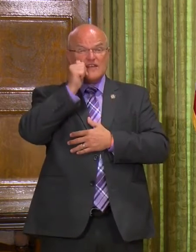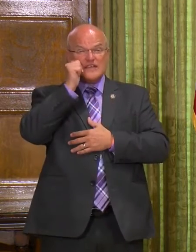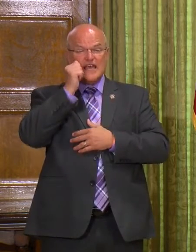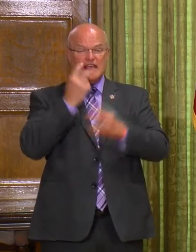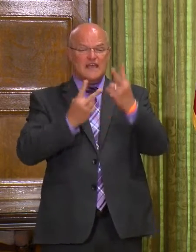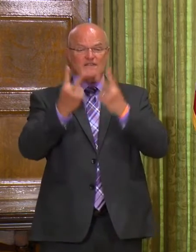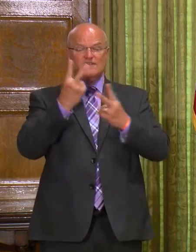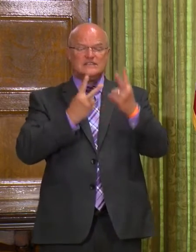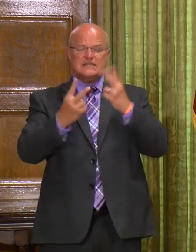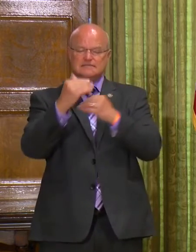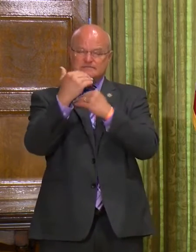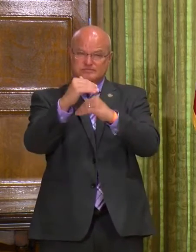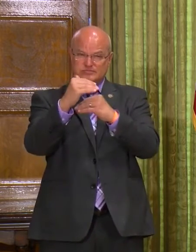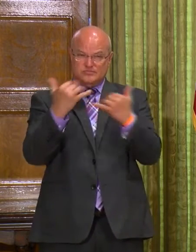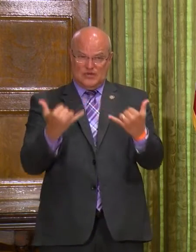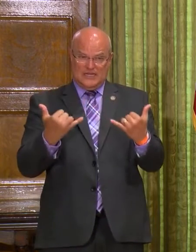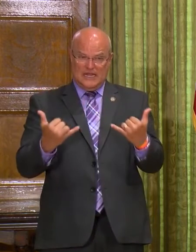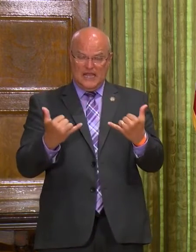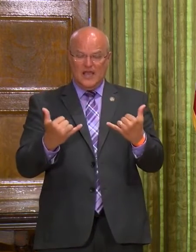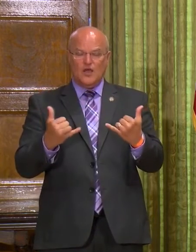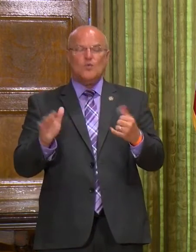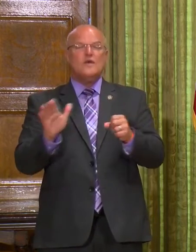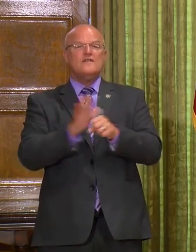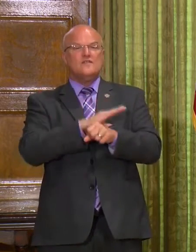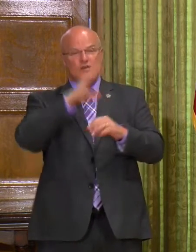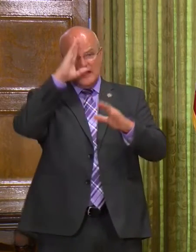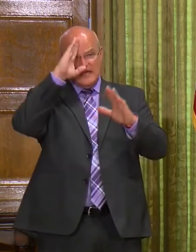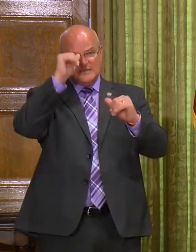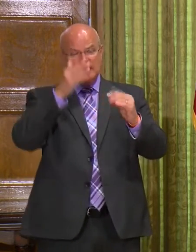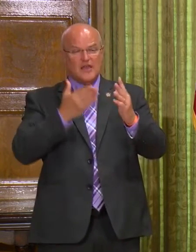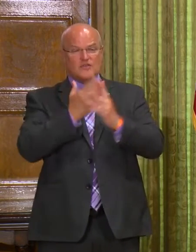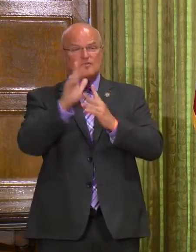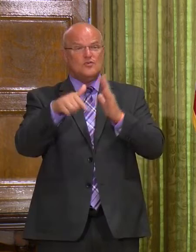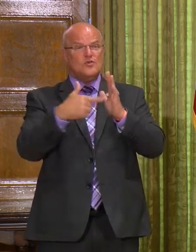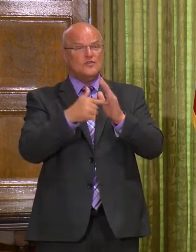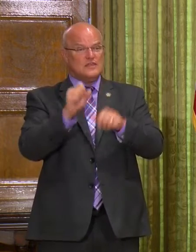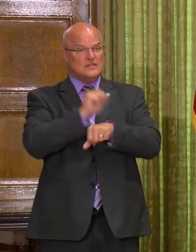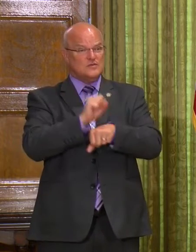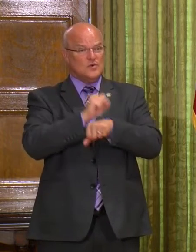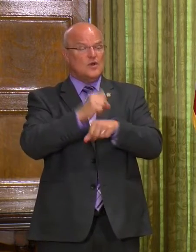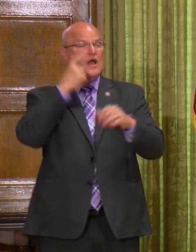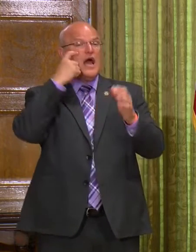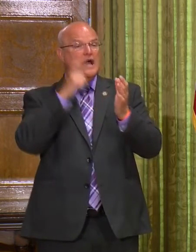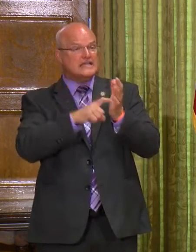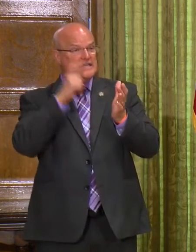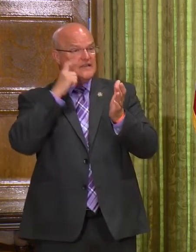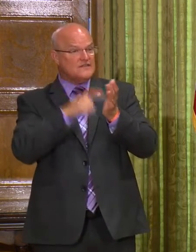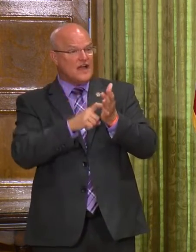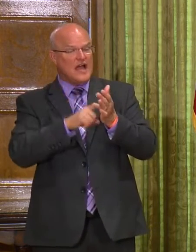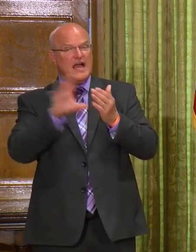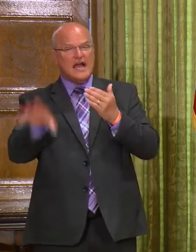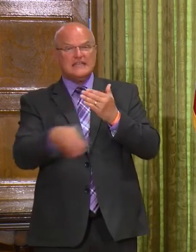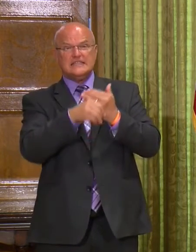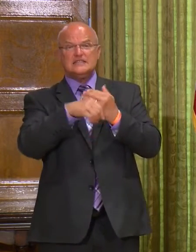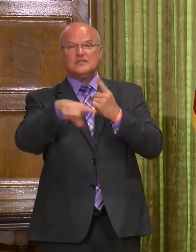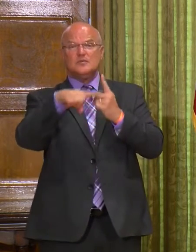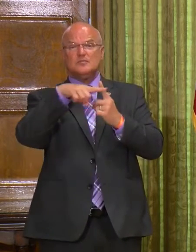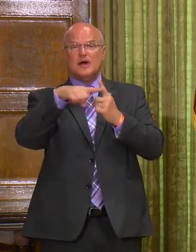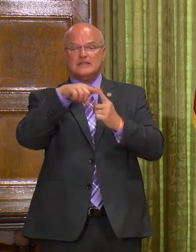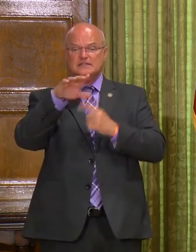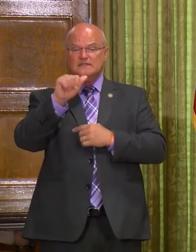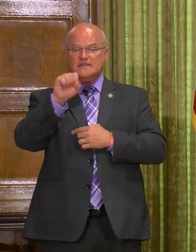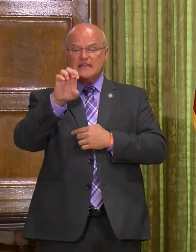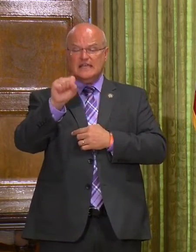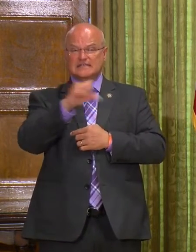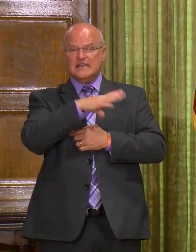visitation restrictions are still in place for now, we fully expect that through this initiative, we will identify additional positive patients and